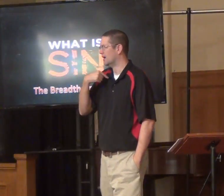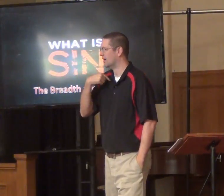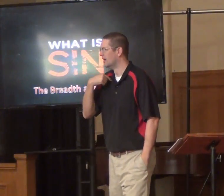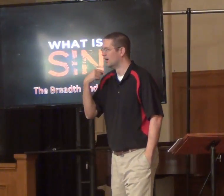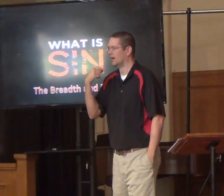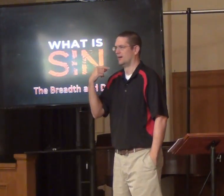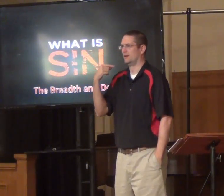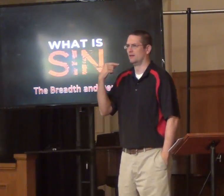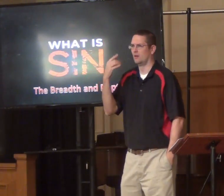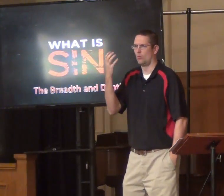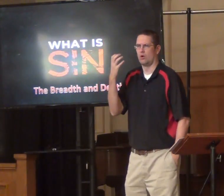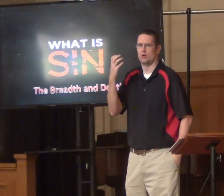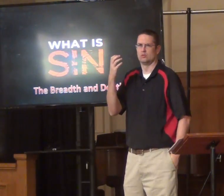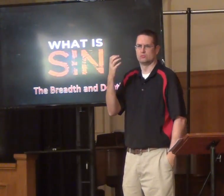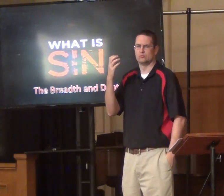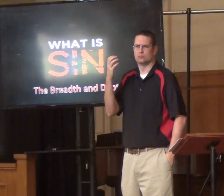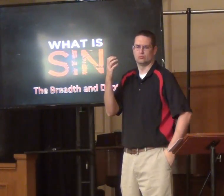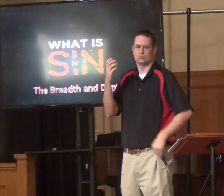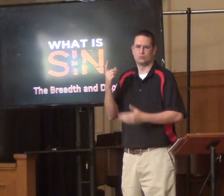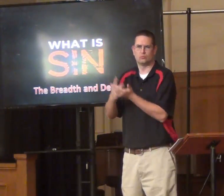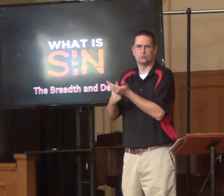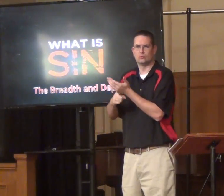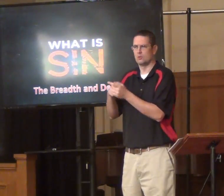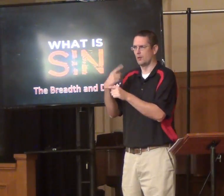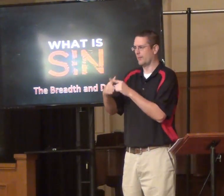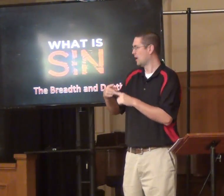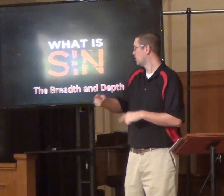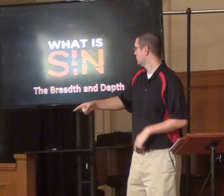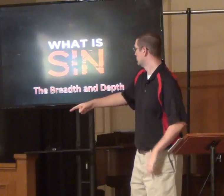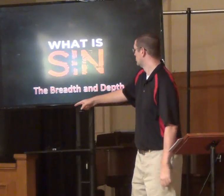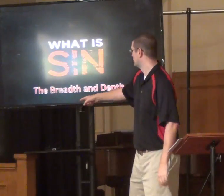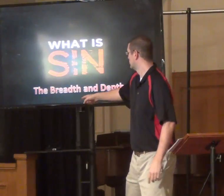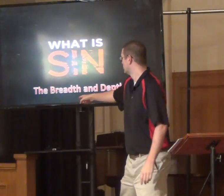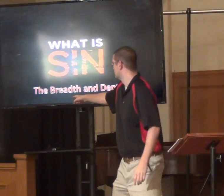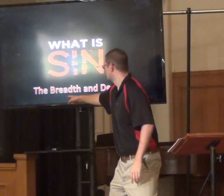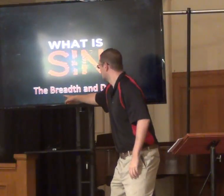Now, today, I would like to talk about